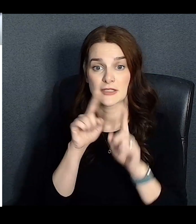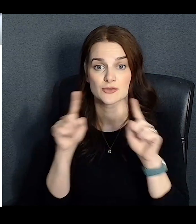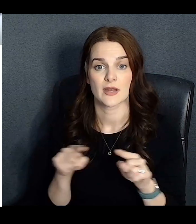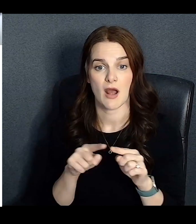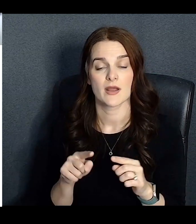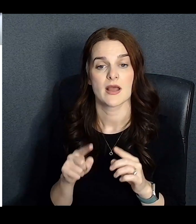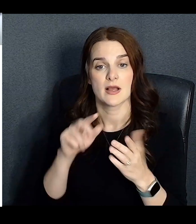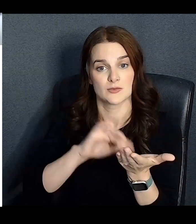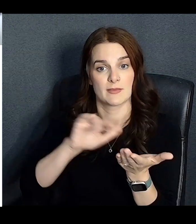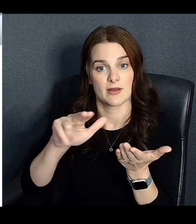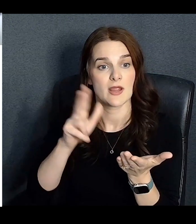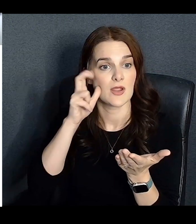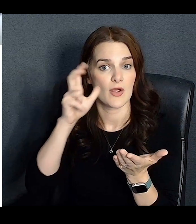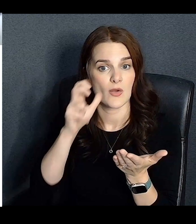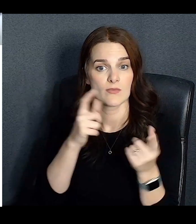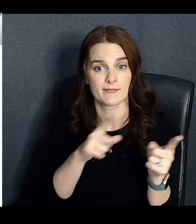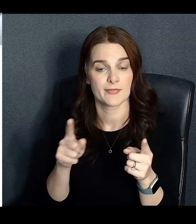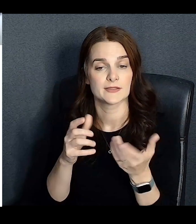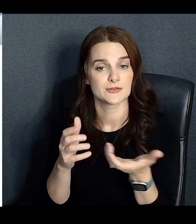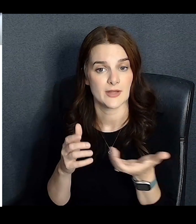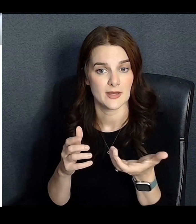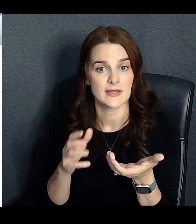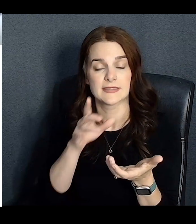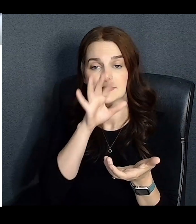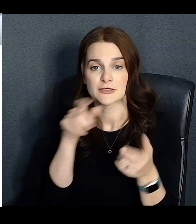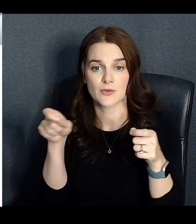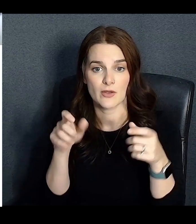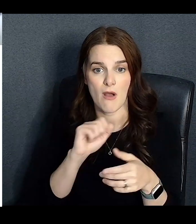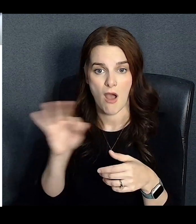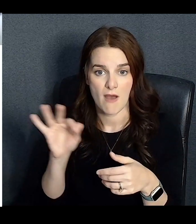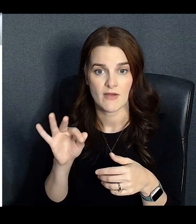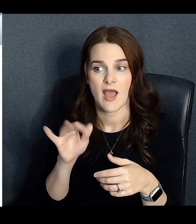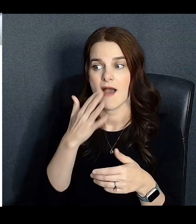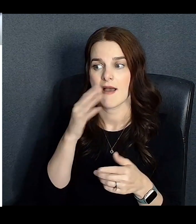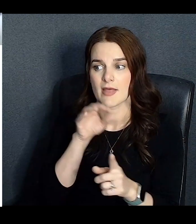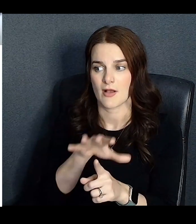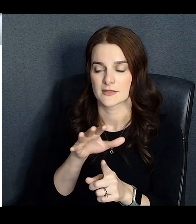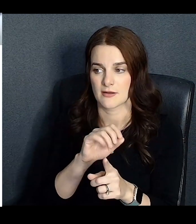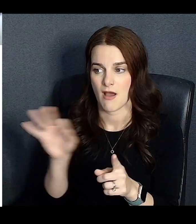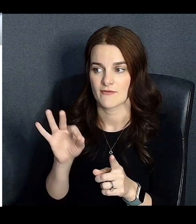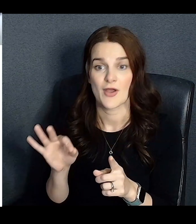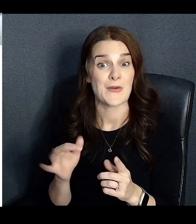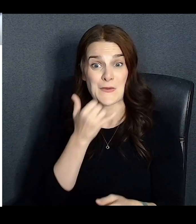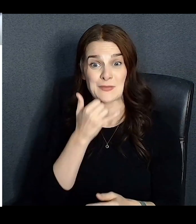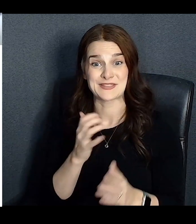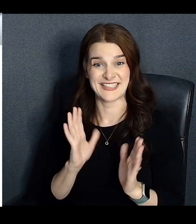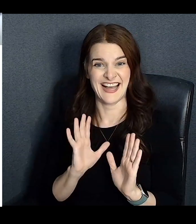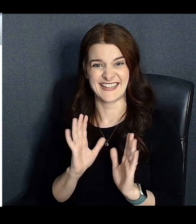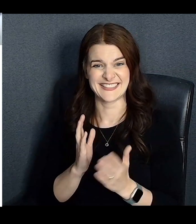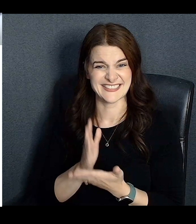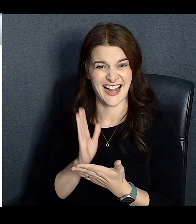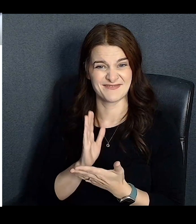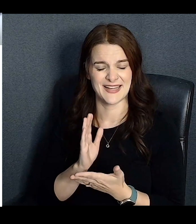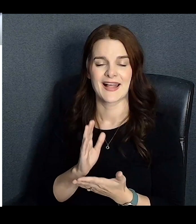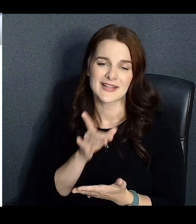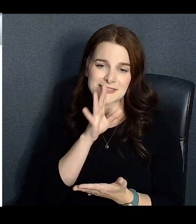Text. Speak screen. On. Swipe down with two fingers from the top of the screen to hear the content of the screen. Speech controller. Off. Highlight content. Off. Highlight content as in book. Oopsies.